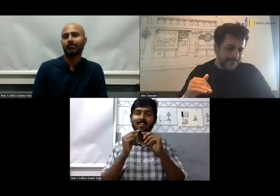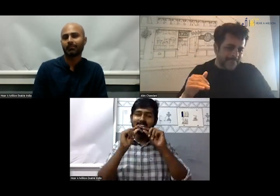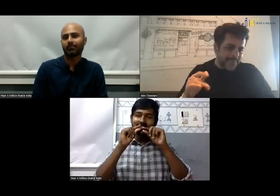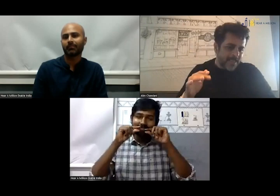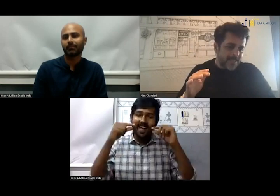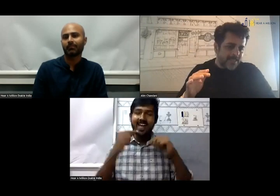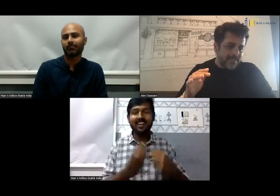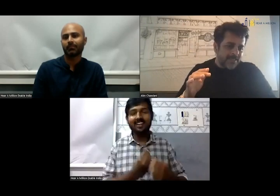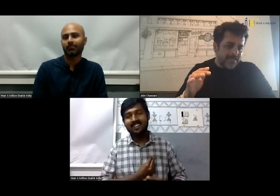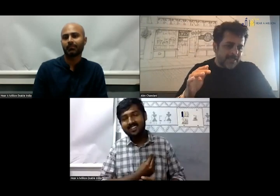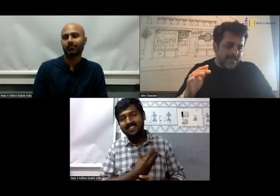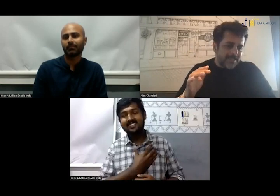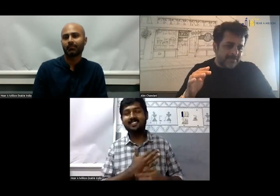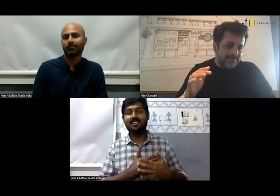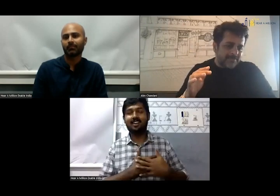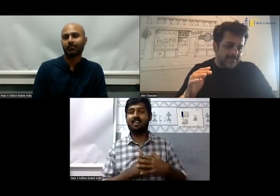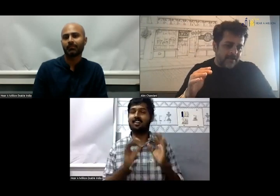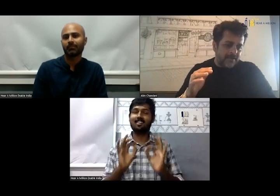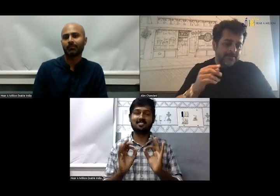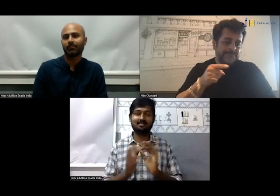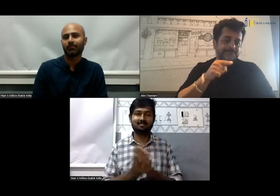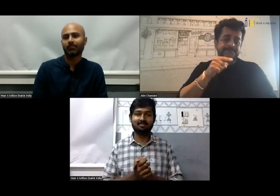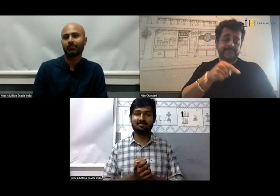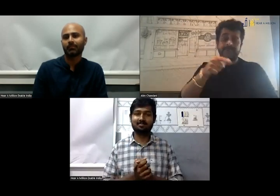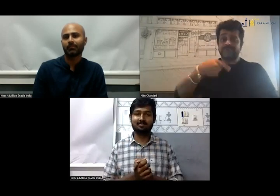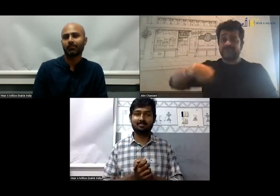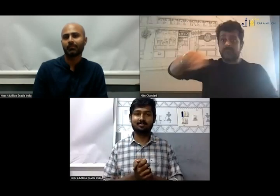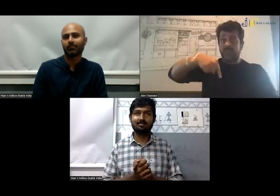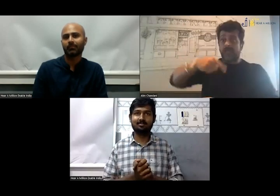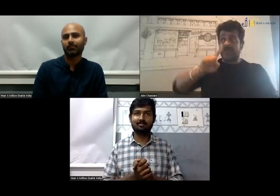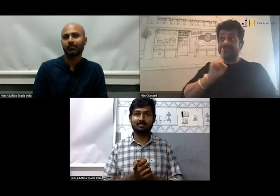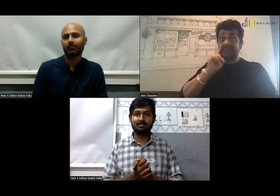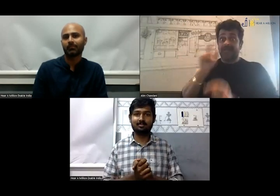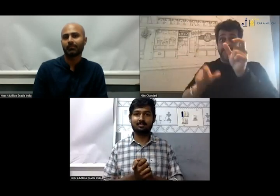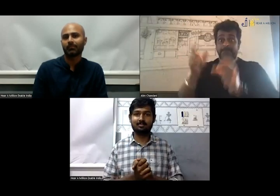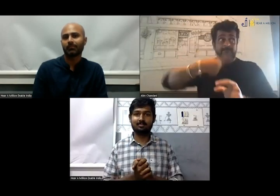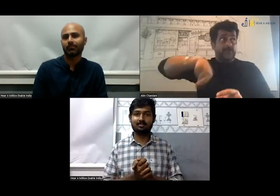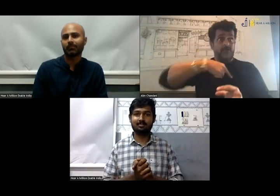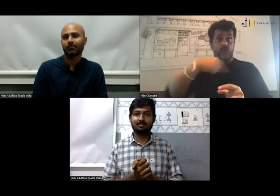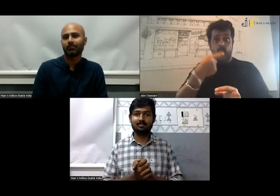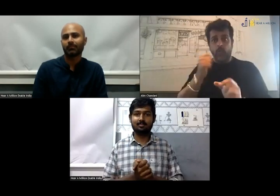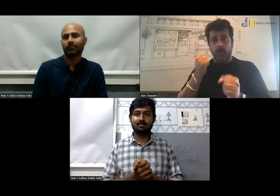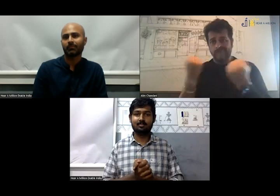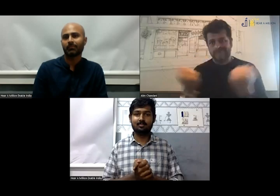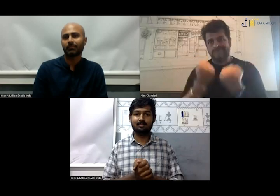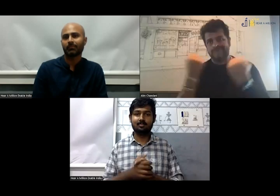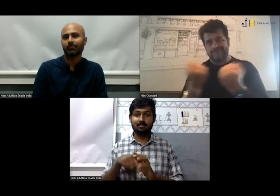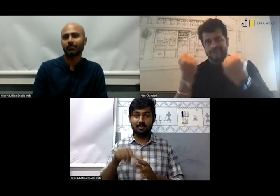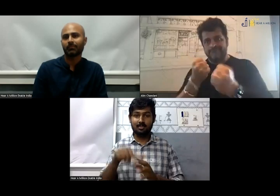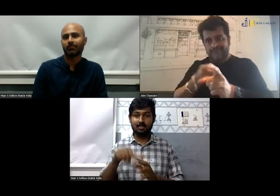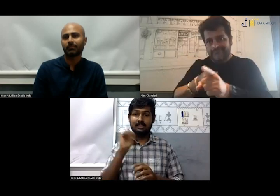So you know, she always had a smile and a blooming heart, where